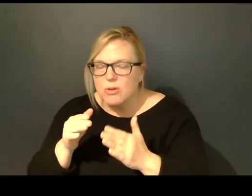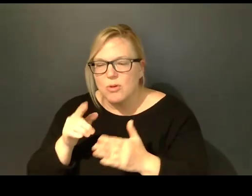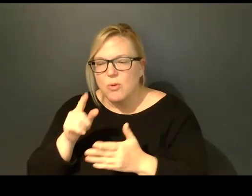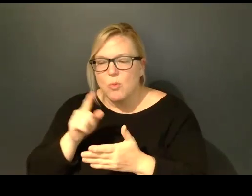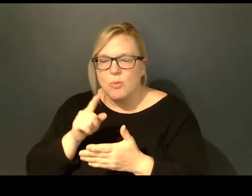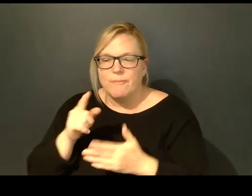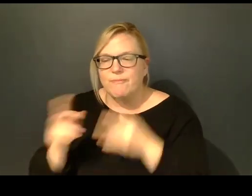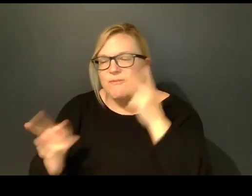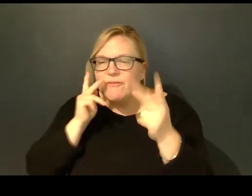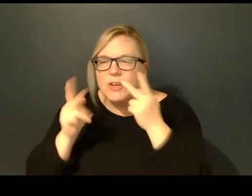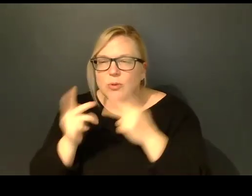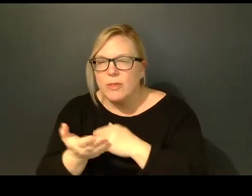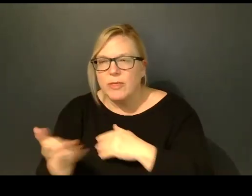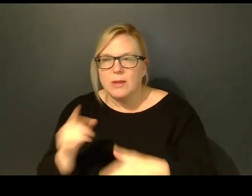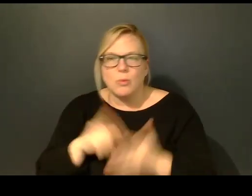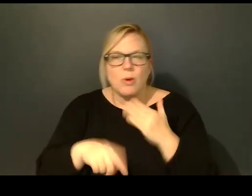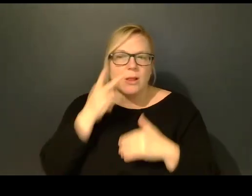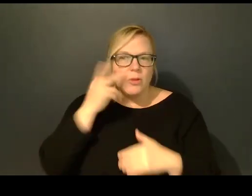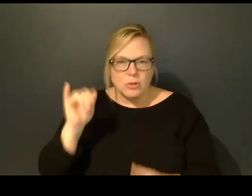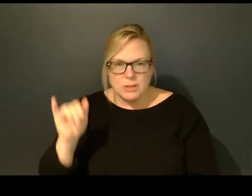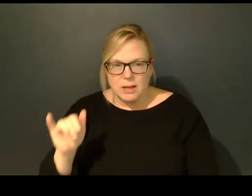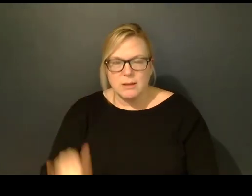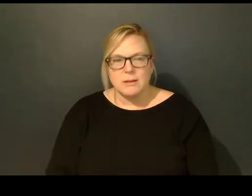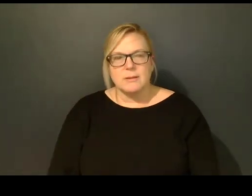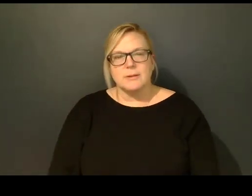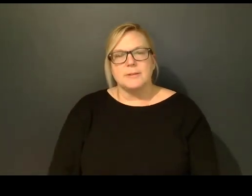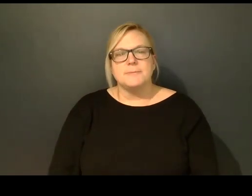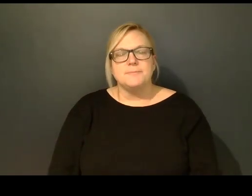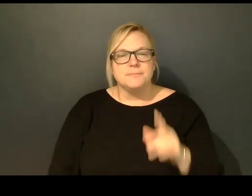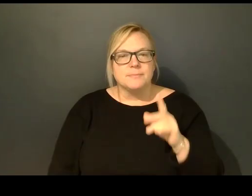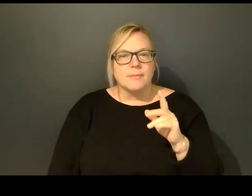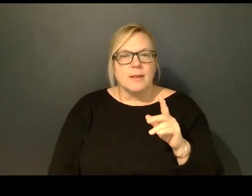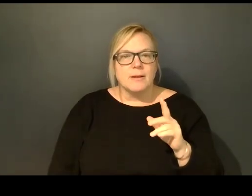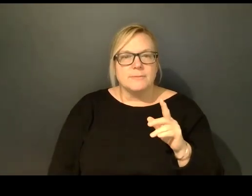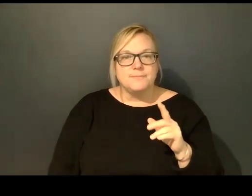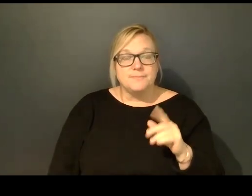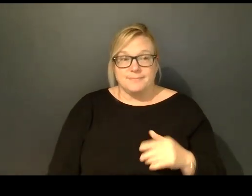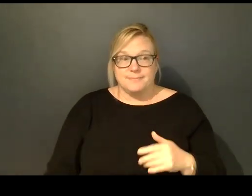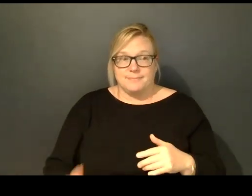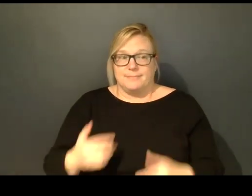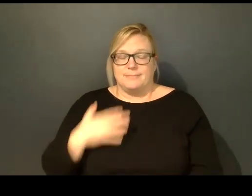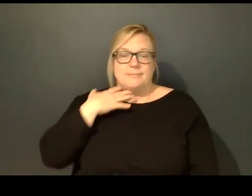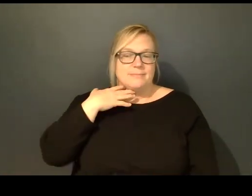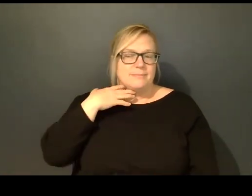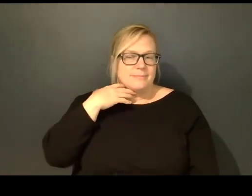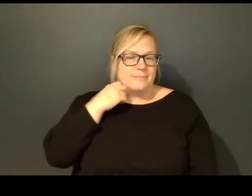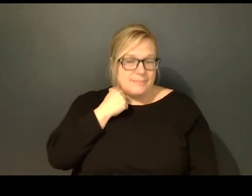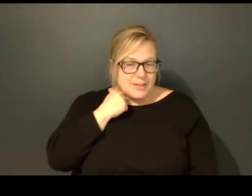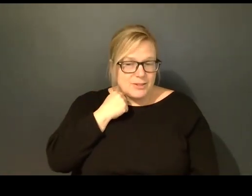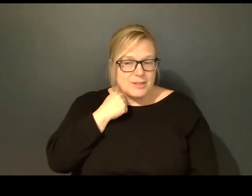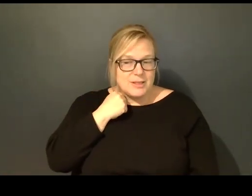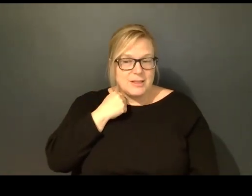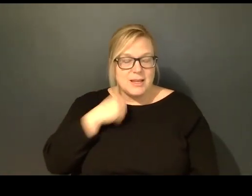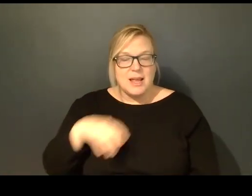about not finding news from traditional sources anymore, like I'm almost embarrassed to admit how much current events news I get updates